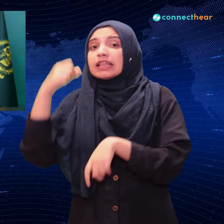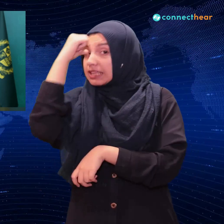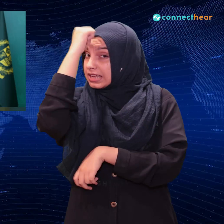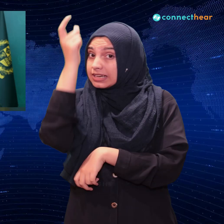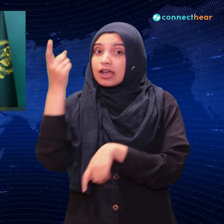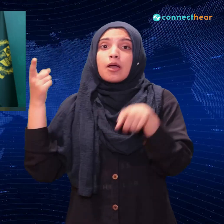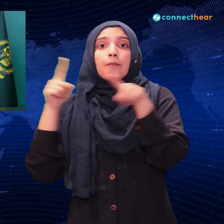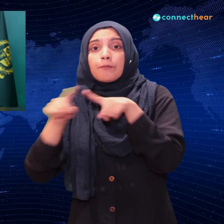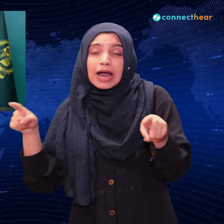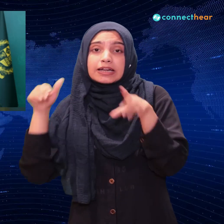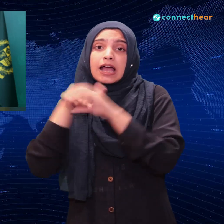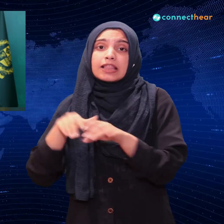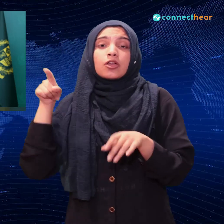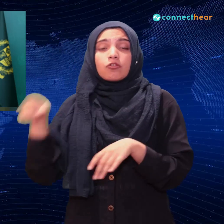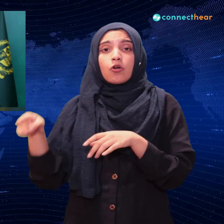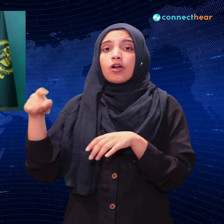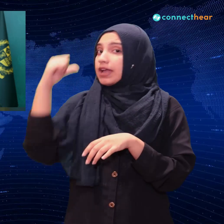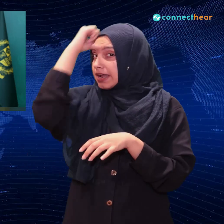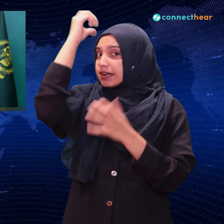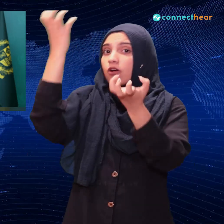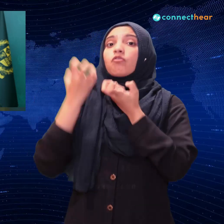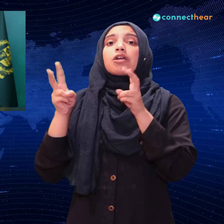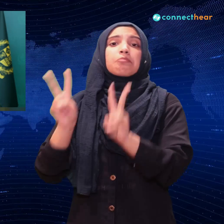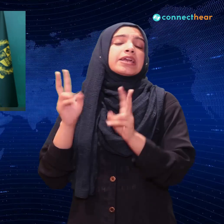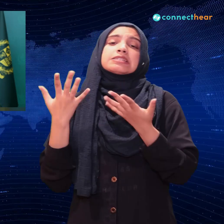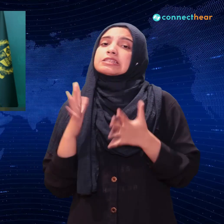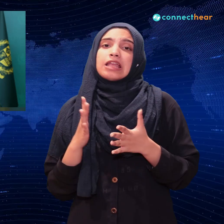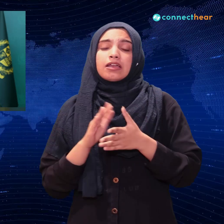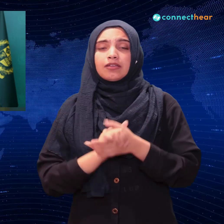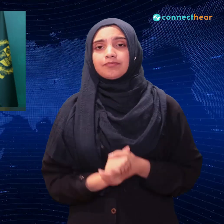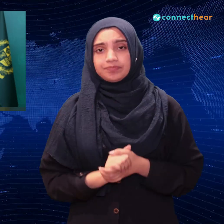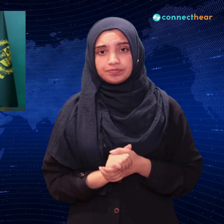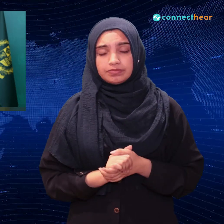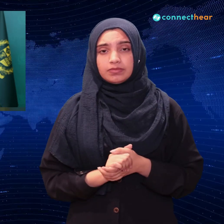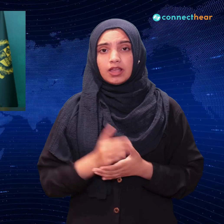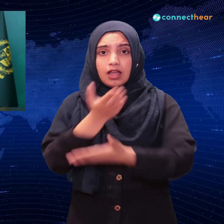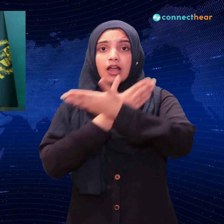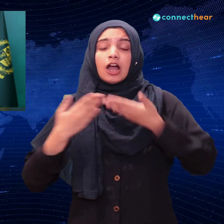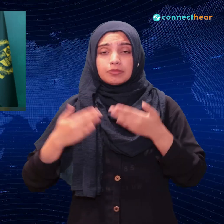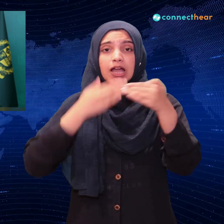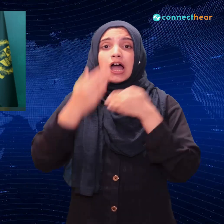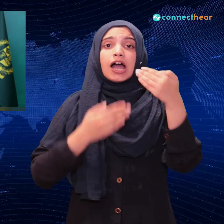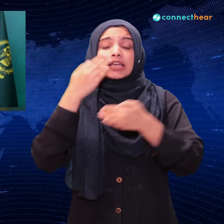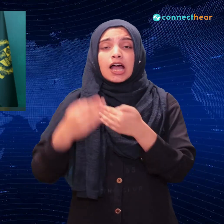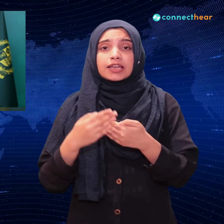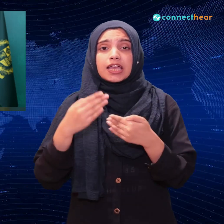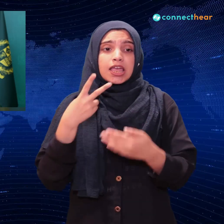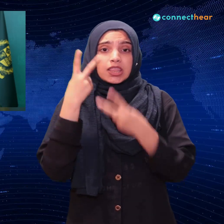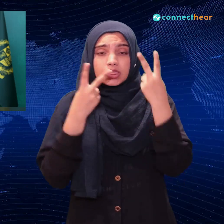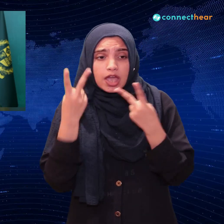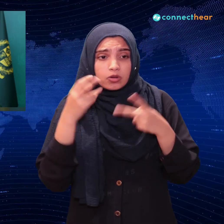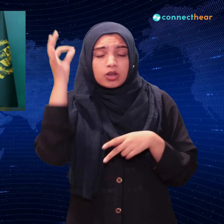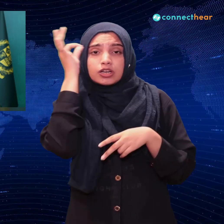But sustainable peace in South Asia is contingent upon resolution of the Jammu and Kashmir dispute in